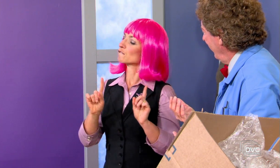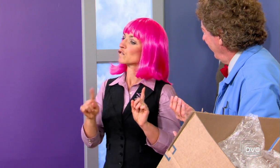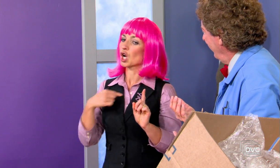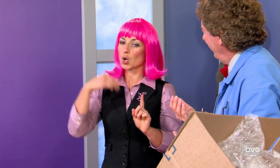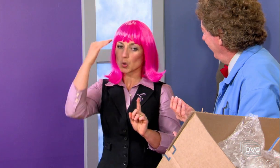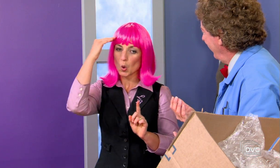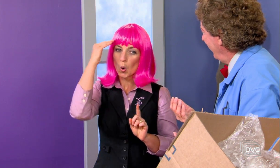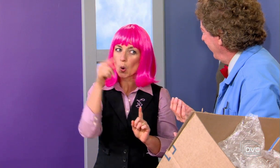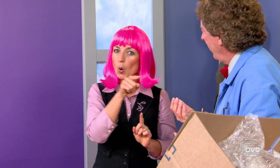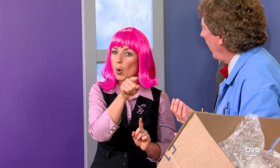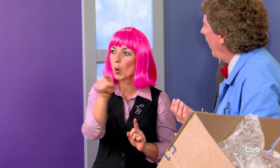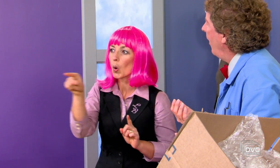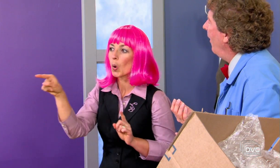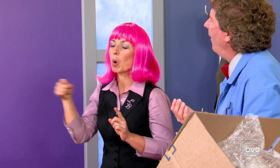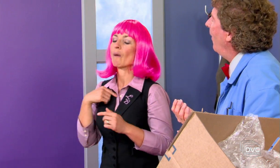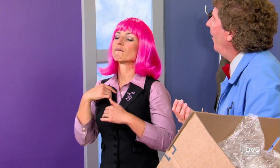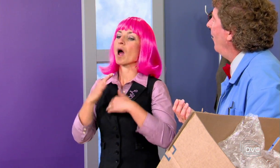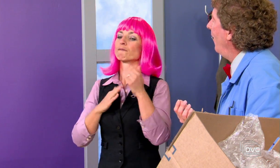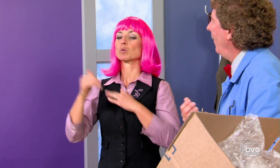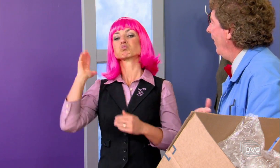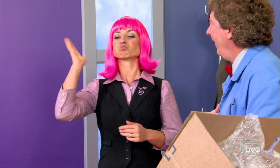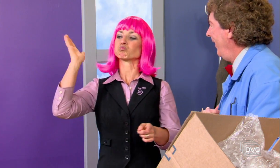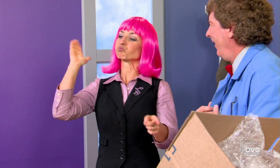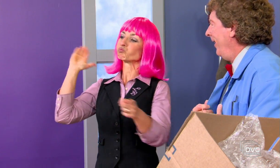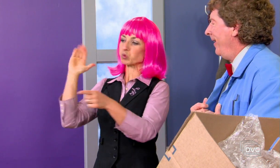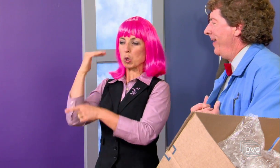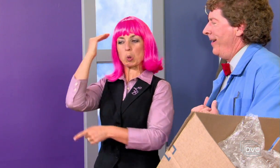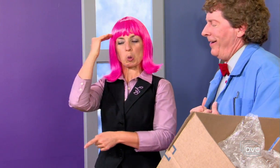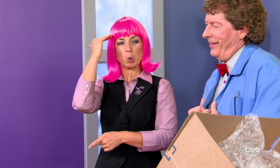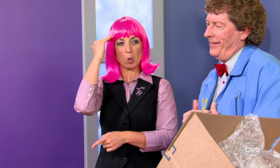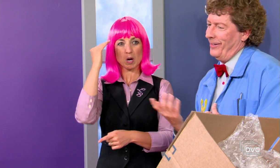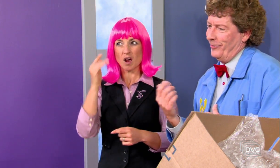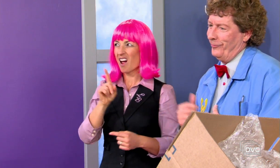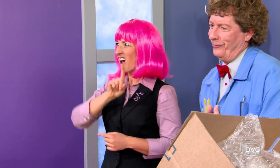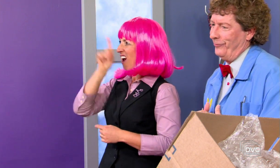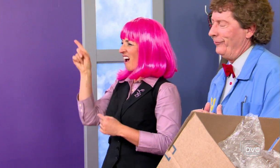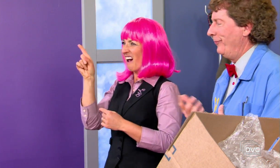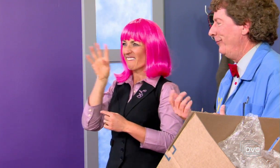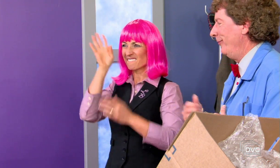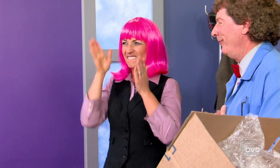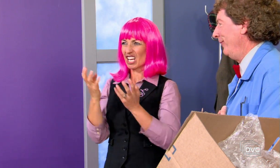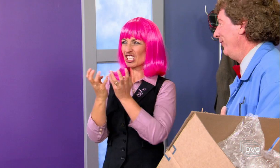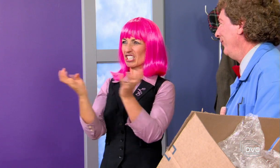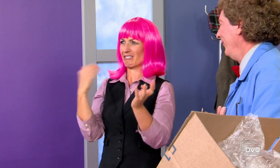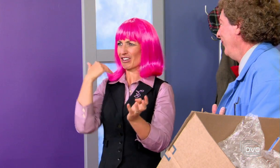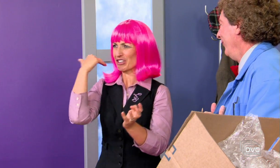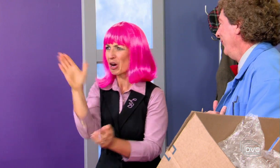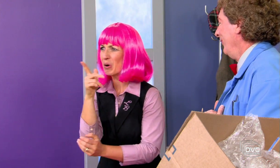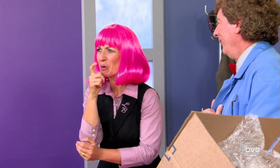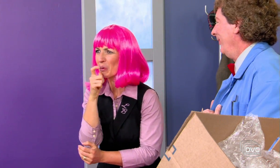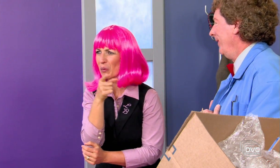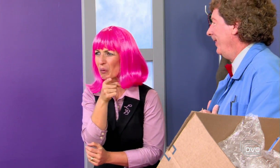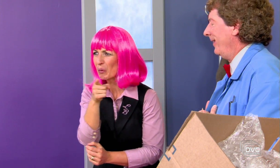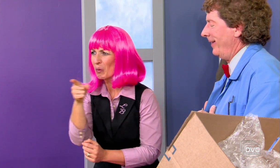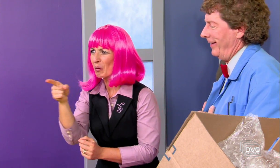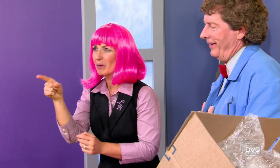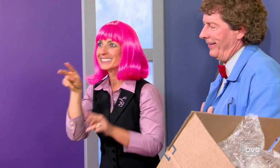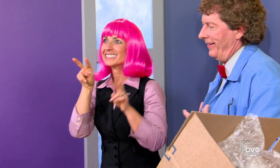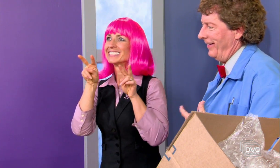very different. I know all of you, so I feel comfortable. I won't know any of them. I don't think